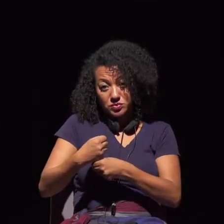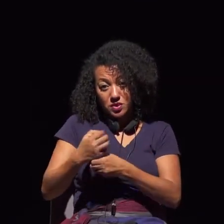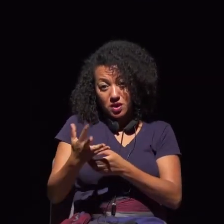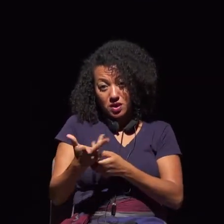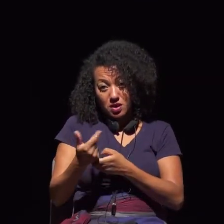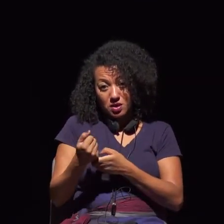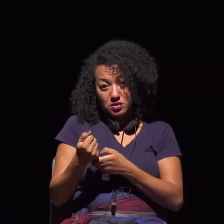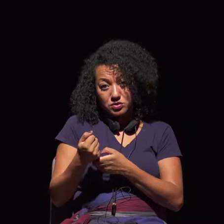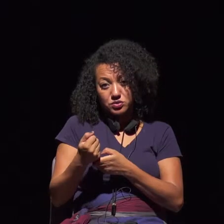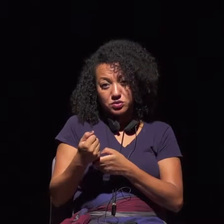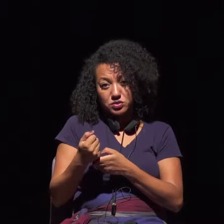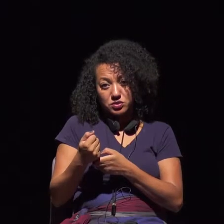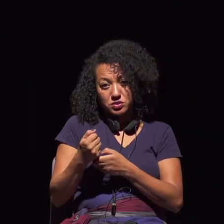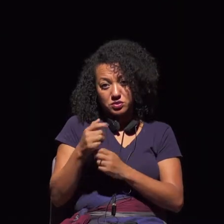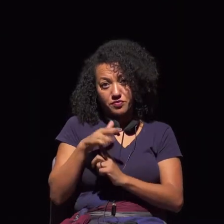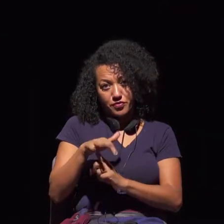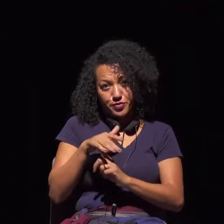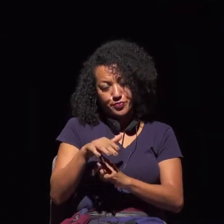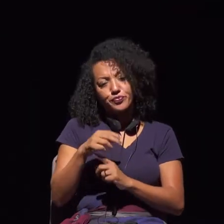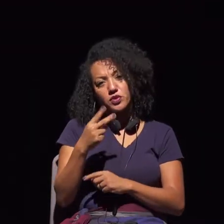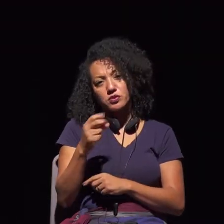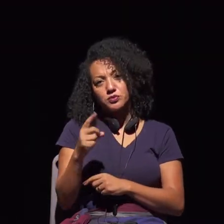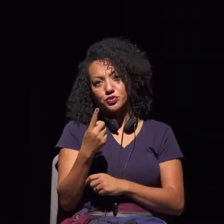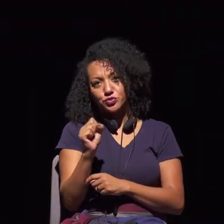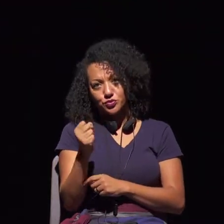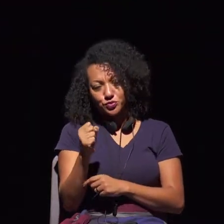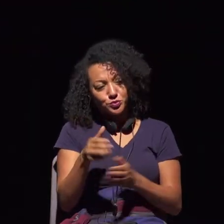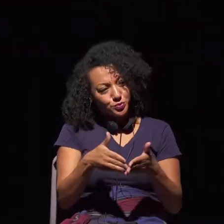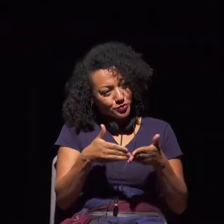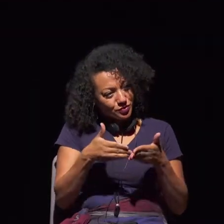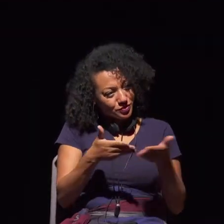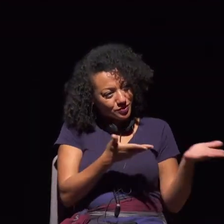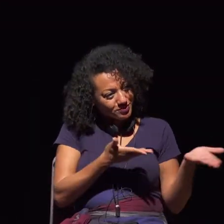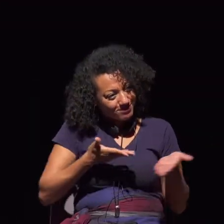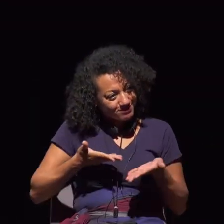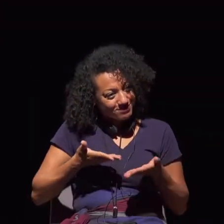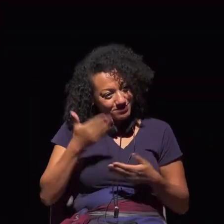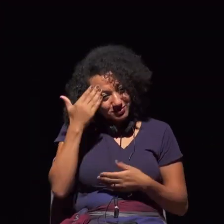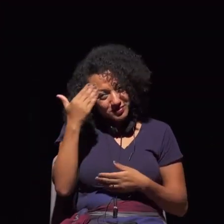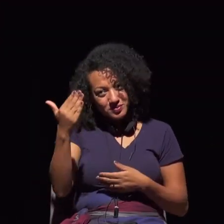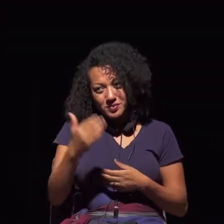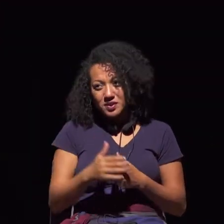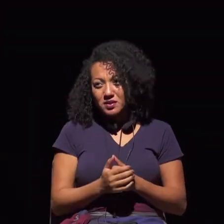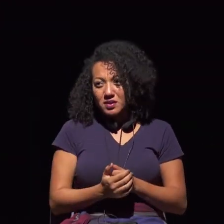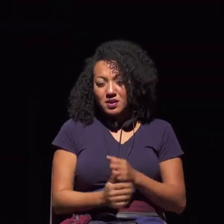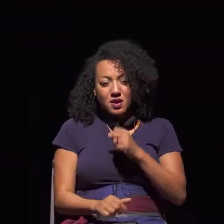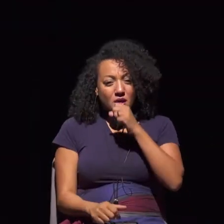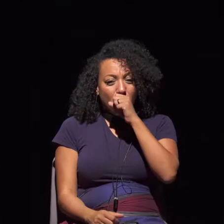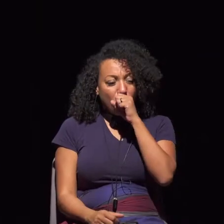MOSAKA, por favor, gostaria de pedir que você suba aqui. Muito obrigada.